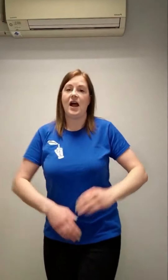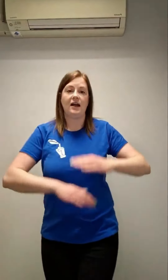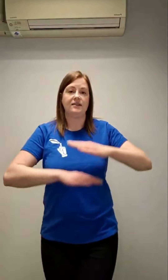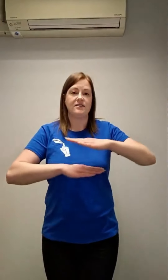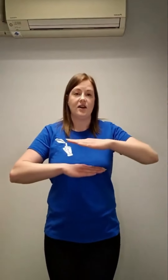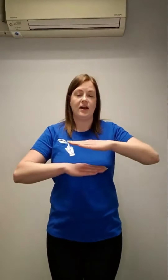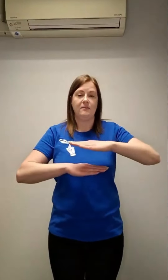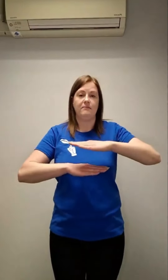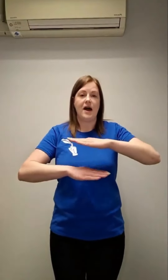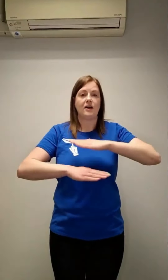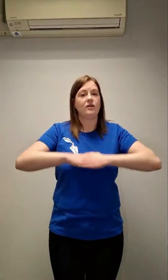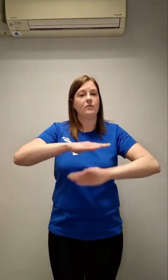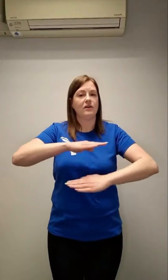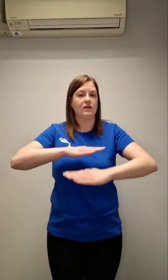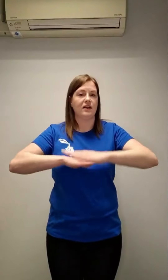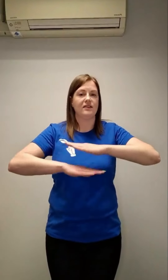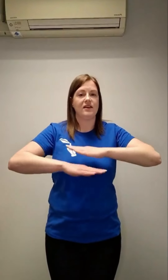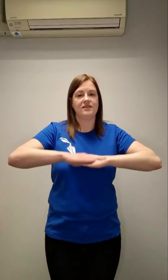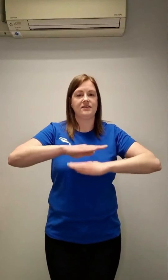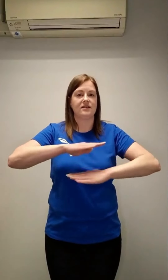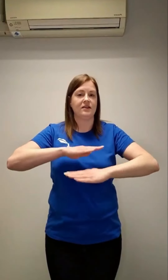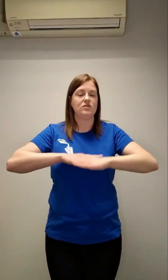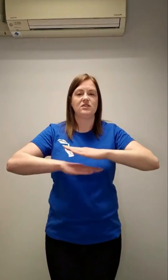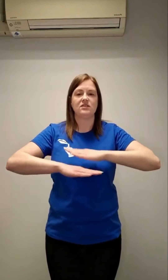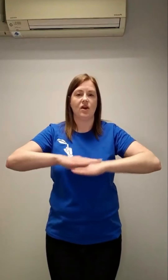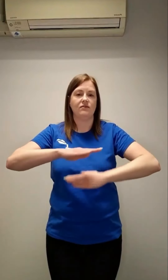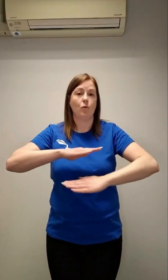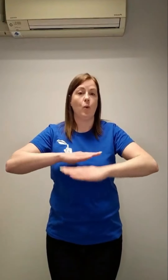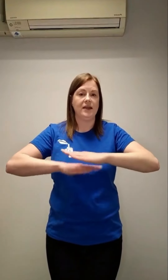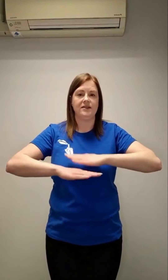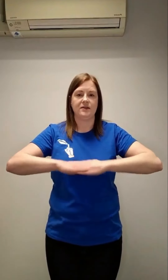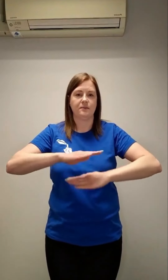And circling back would look like this, just the sign for wait.